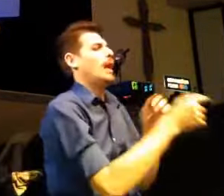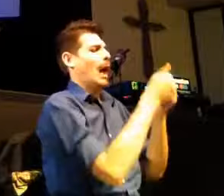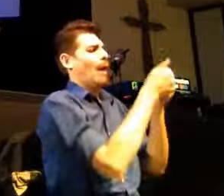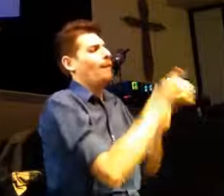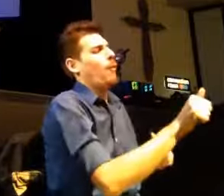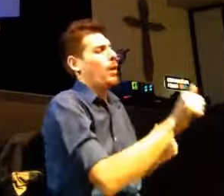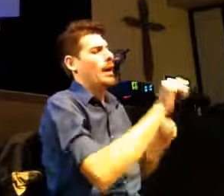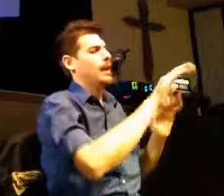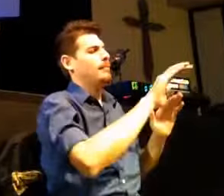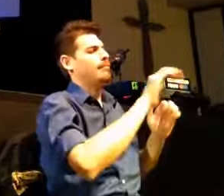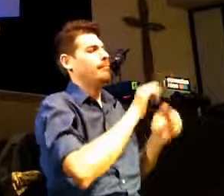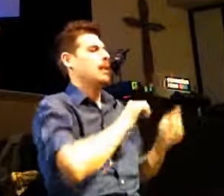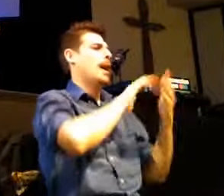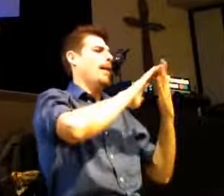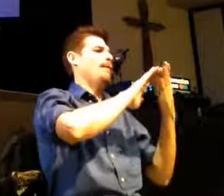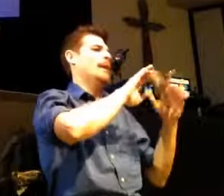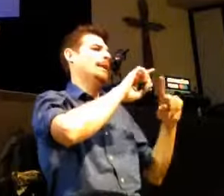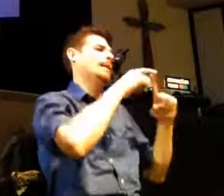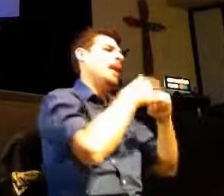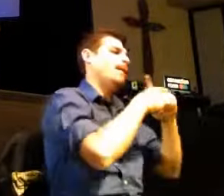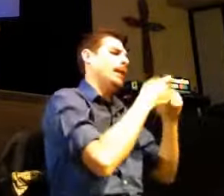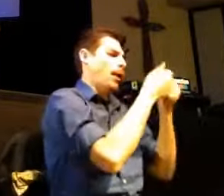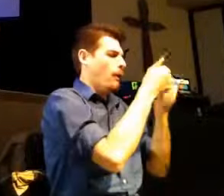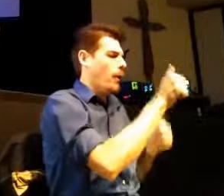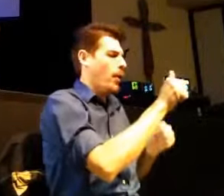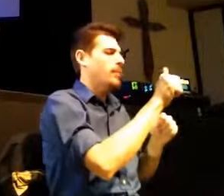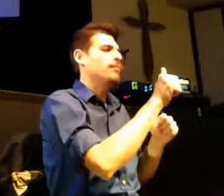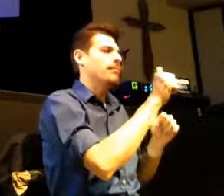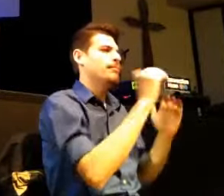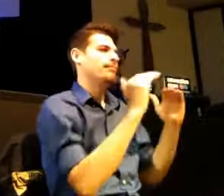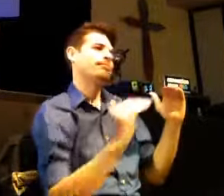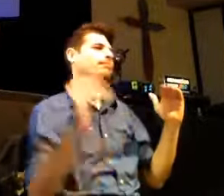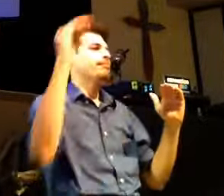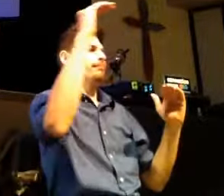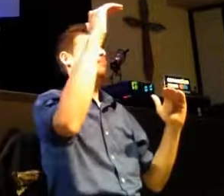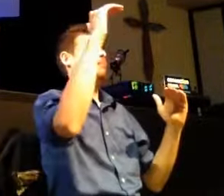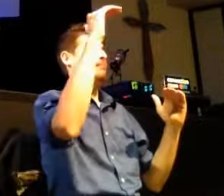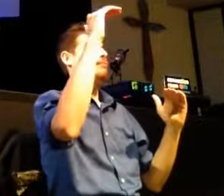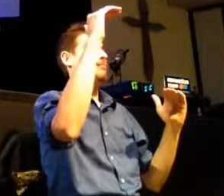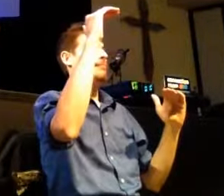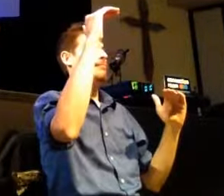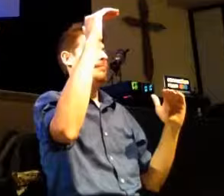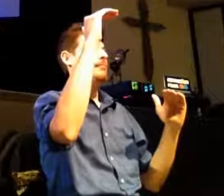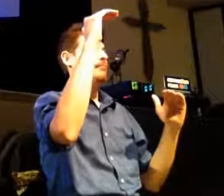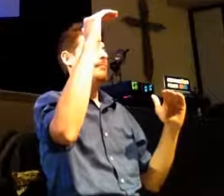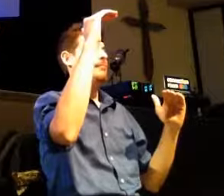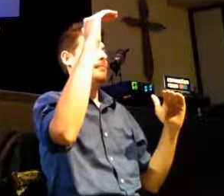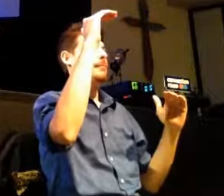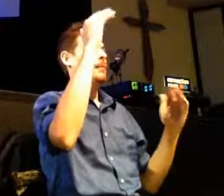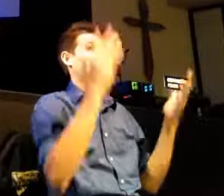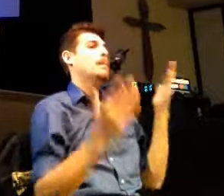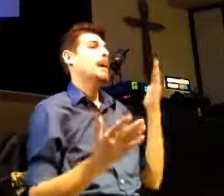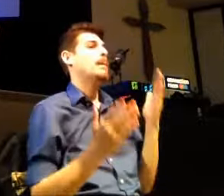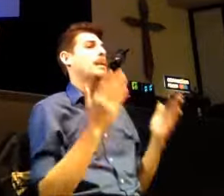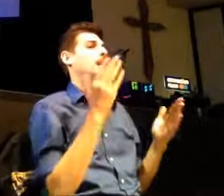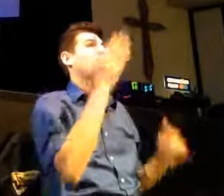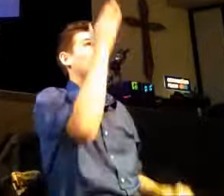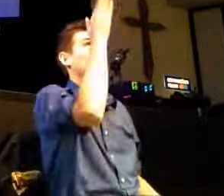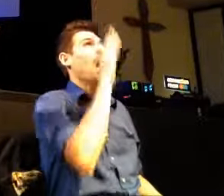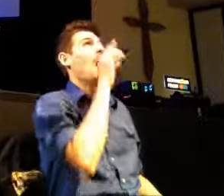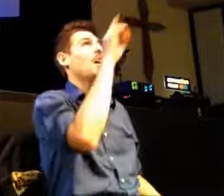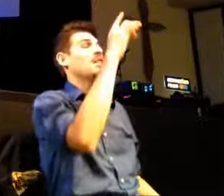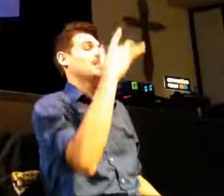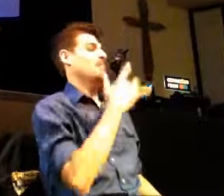courage to be a spouse that you want to be. Maybe for some of you, God has been calling you into a different